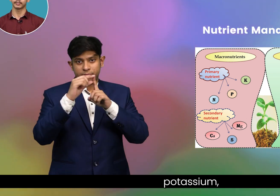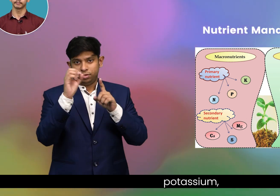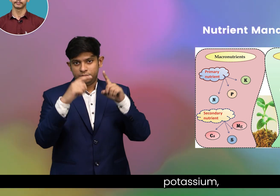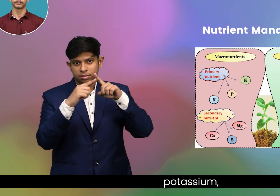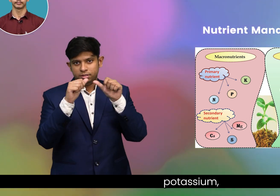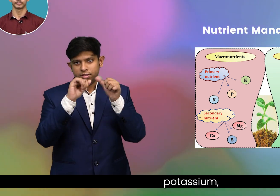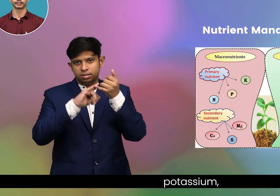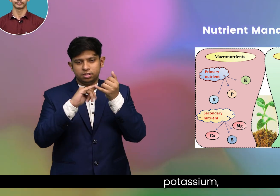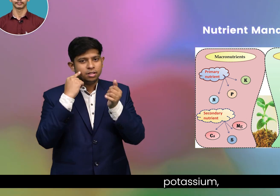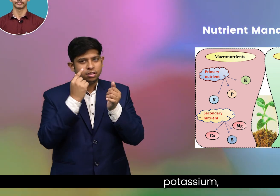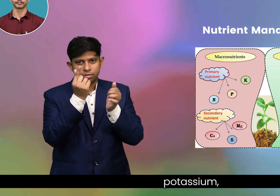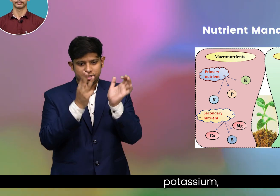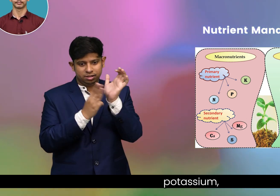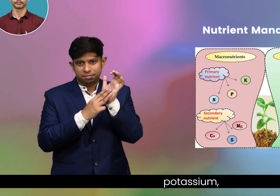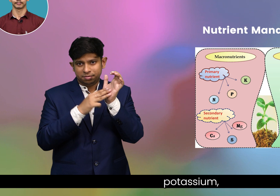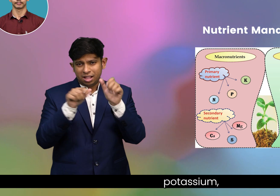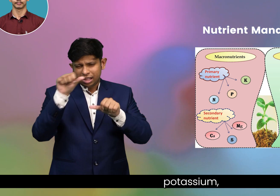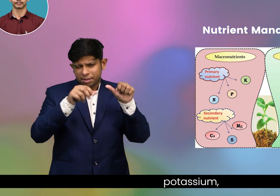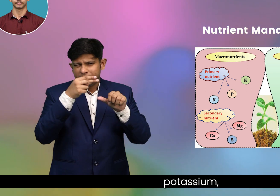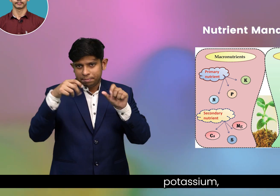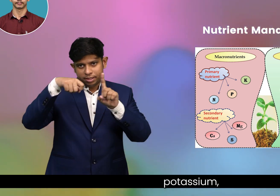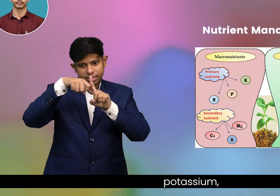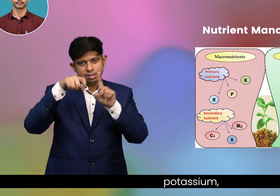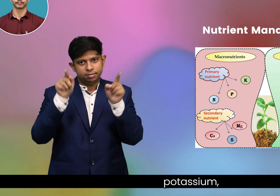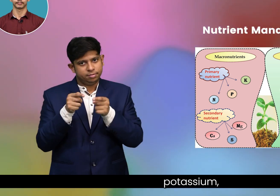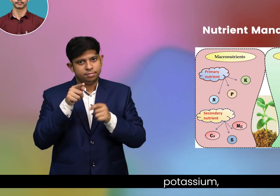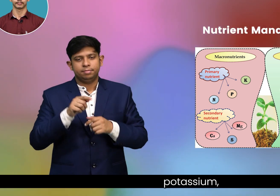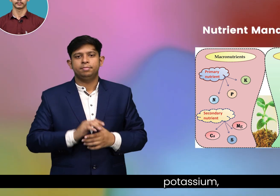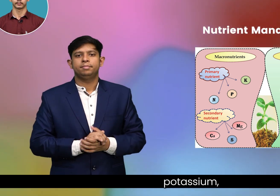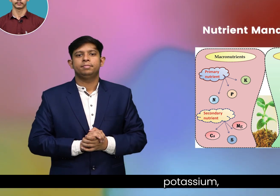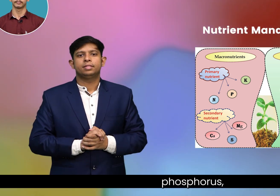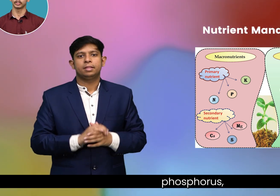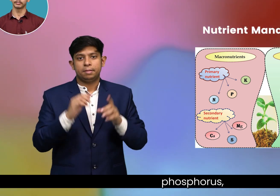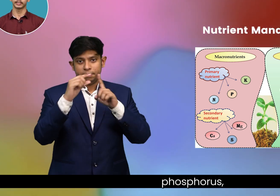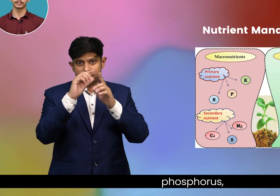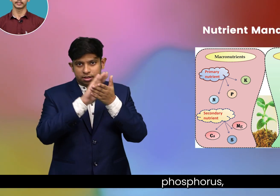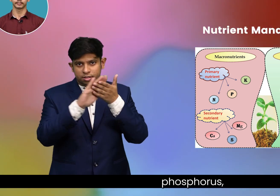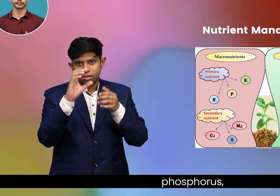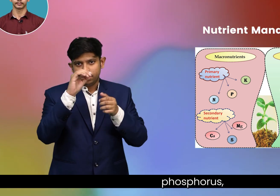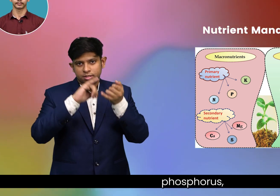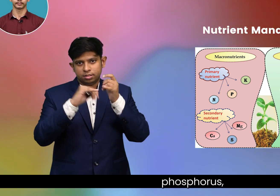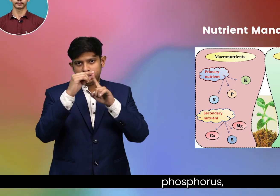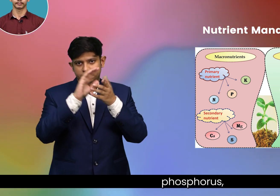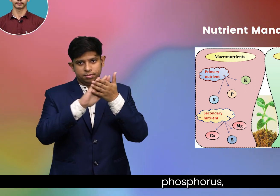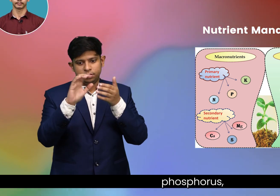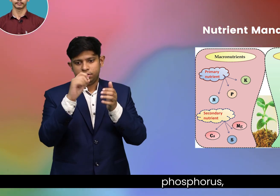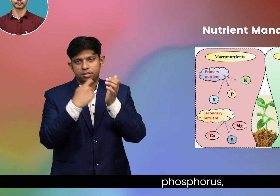potassium, phosphorus,